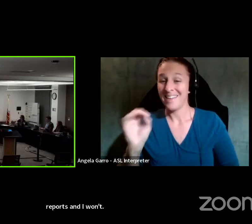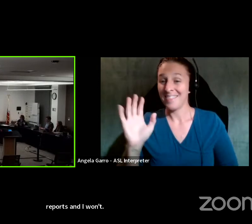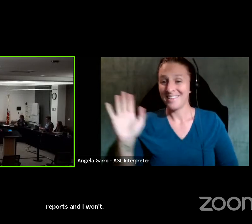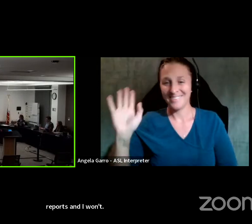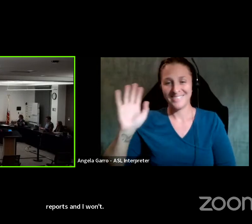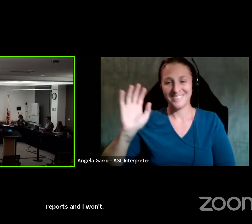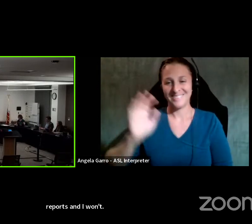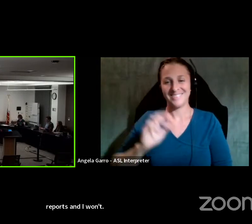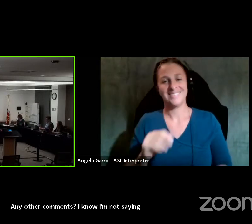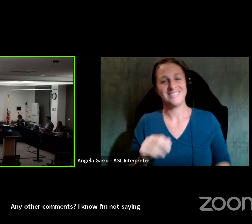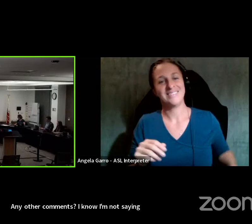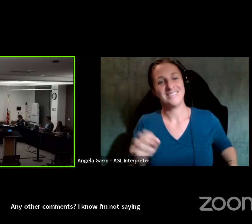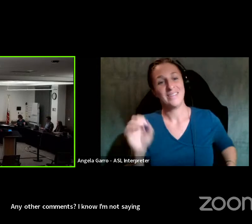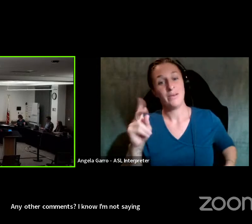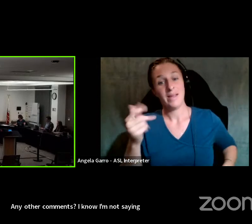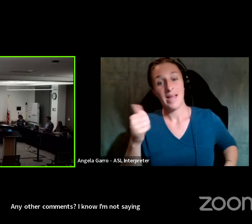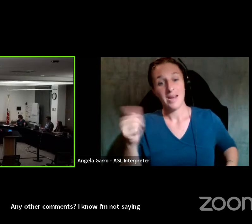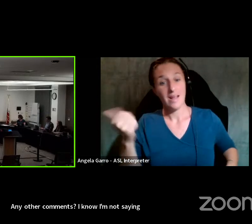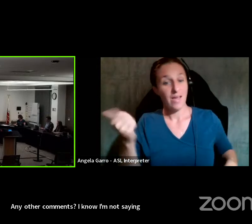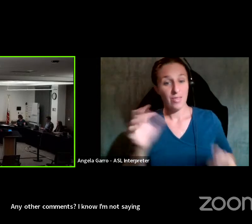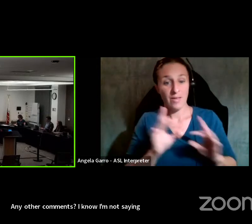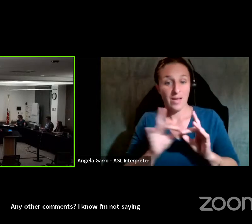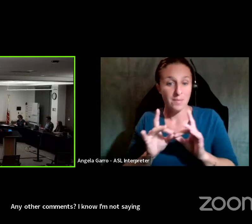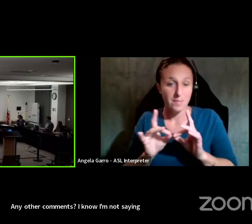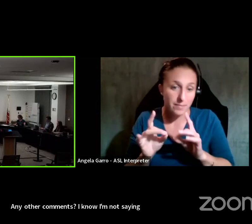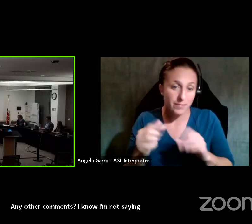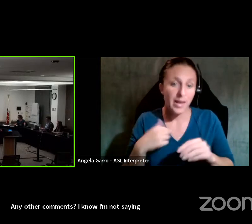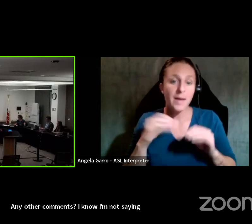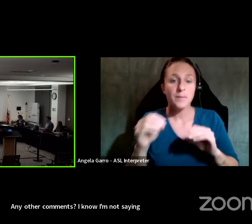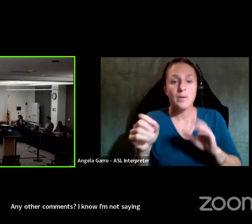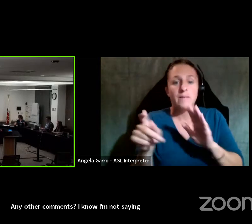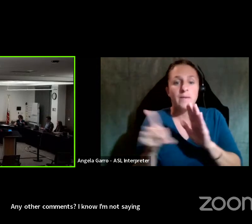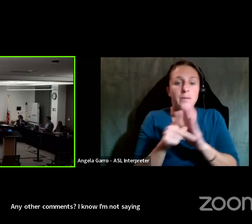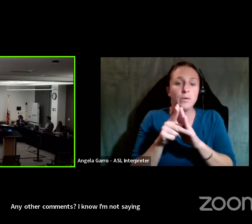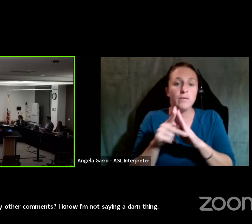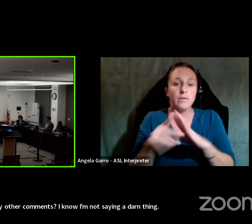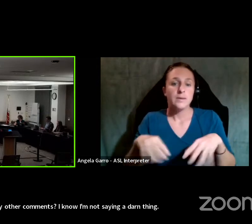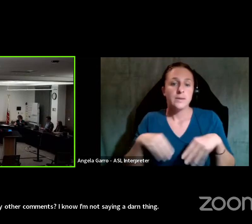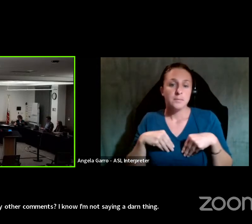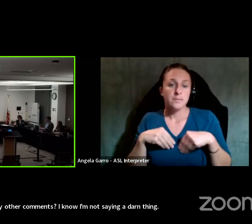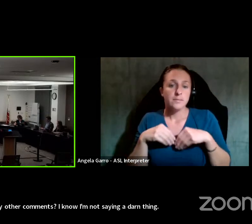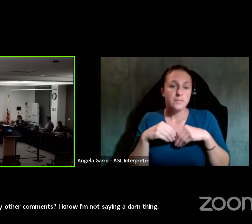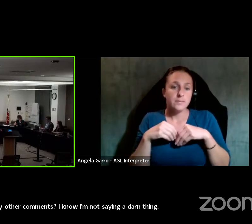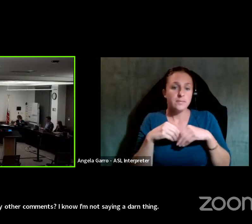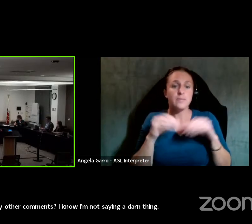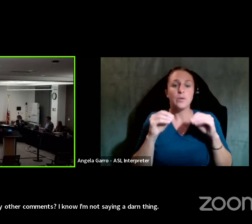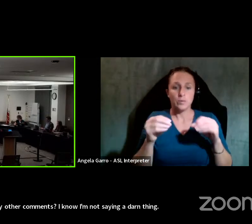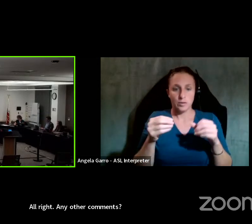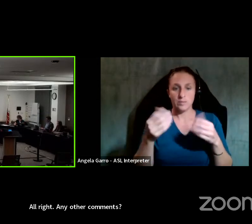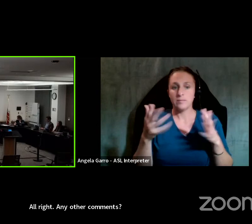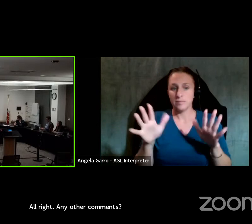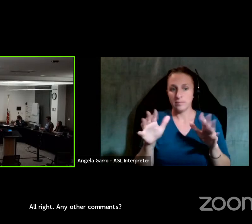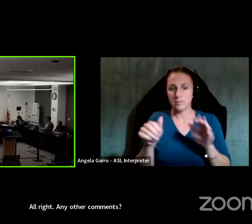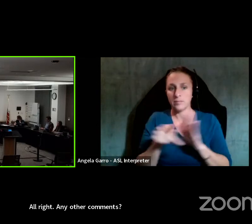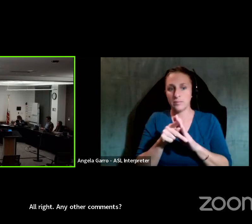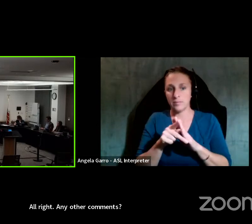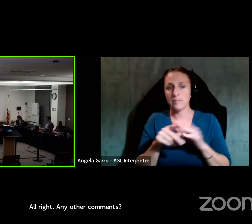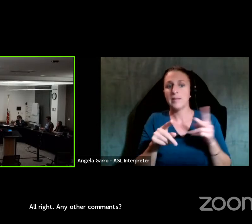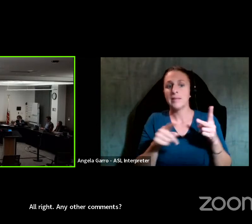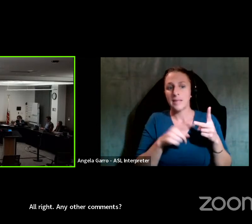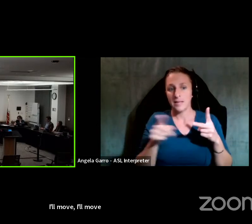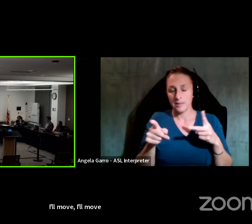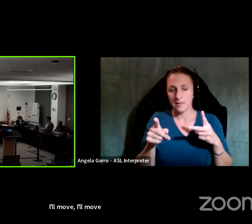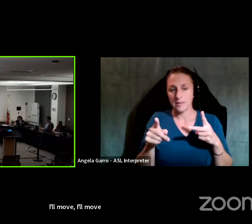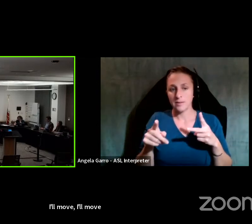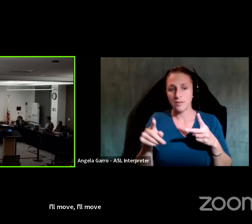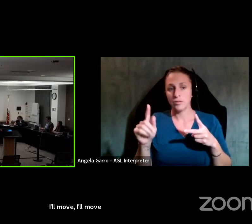right. Any other comments? I'll move approval, adoption. All right. Motion made. I'll second that. Second. So